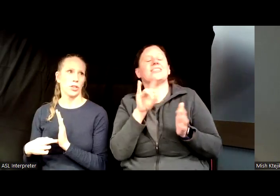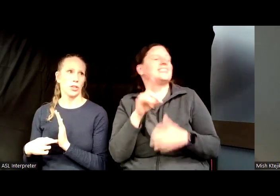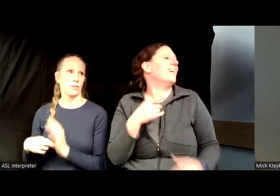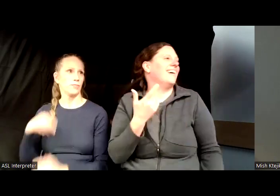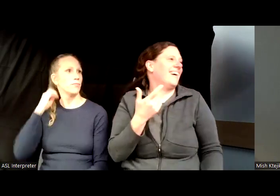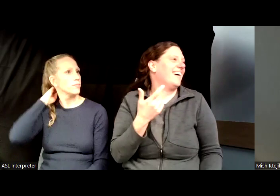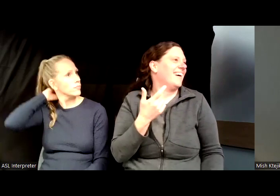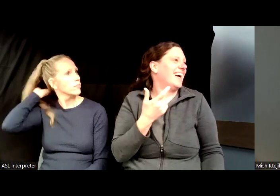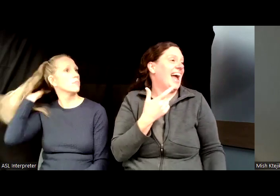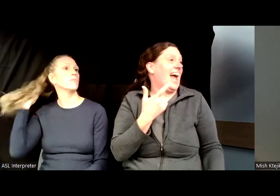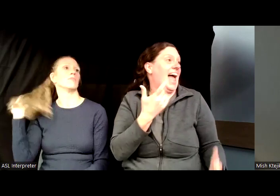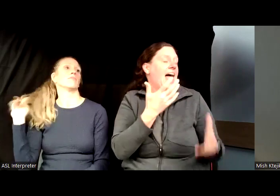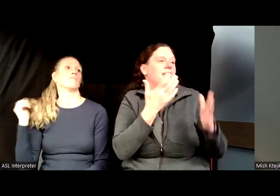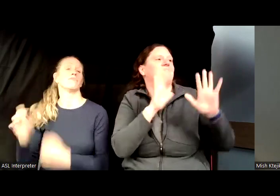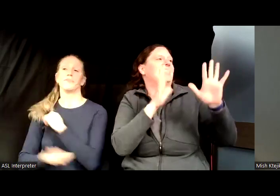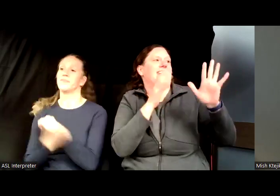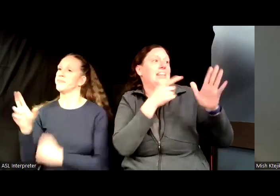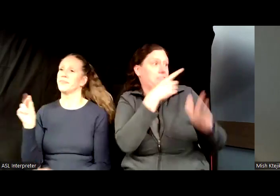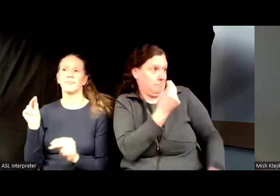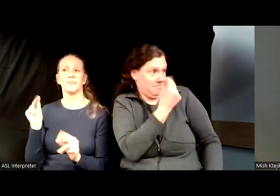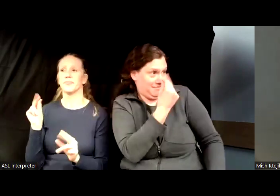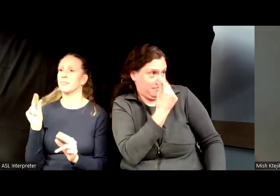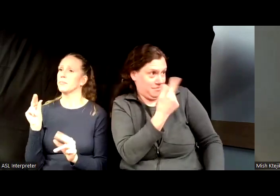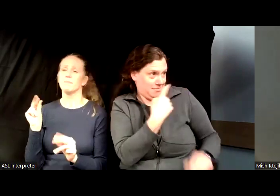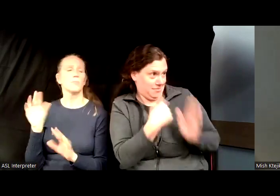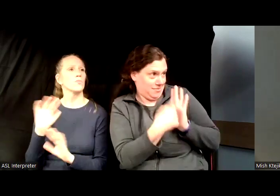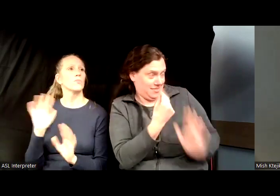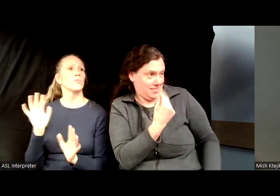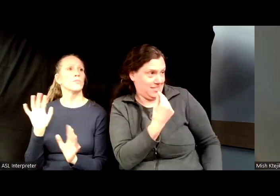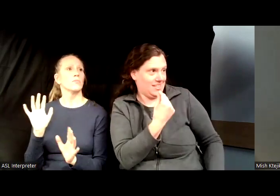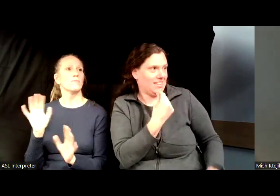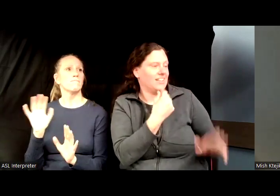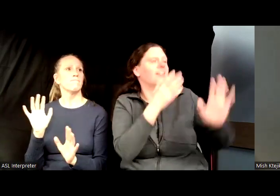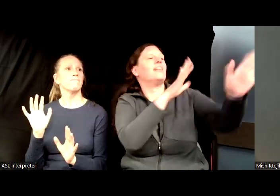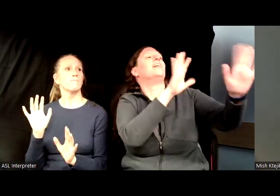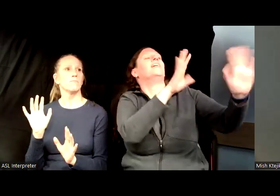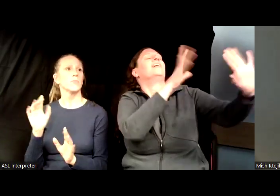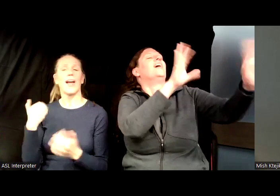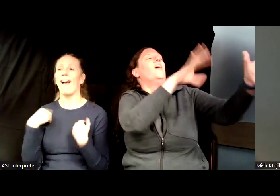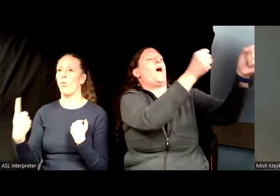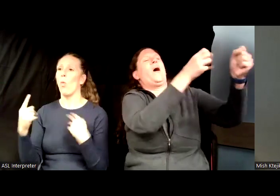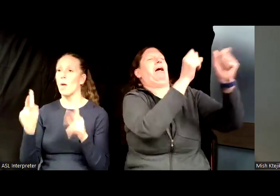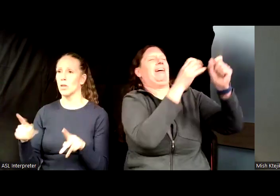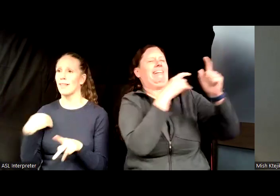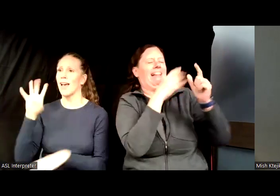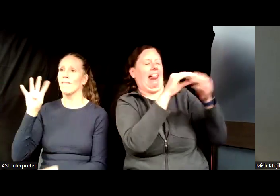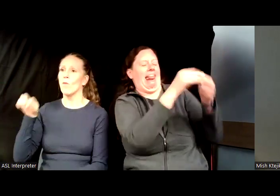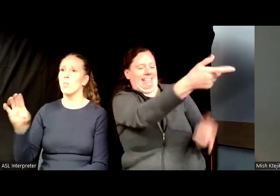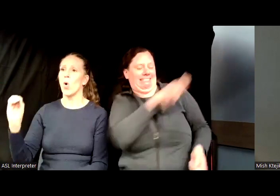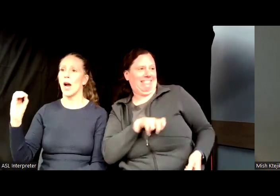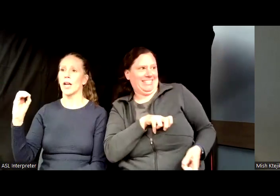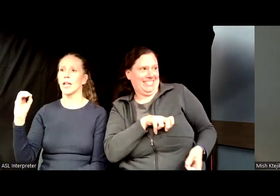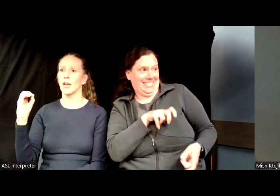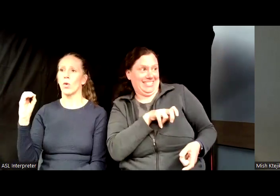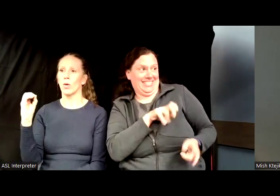Yes, okay, the RAD is required. Oh. Because. I have You're one saying no? person That has a 4.0. Okay, wait,